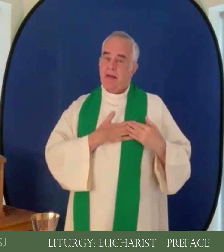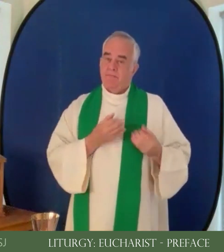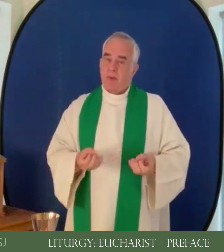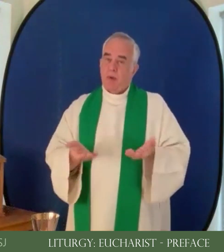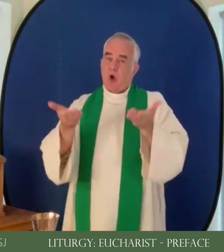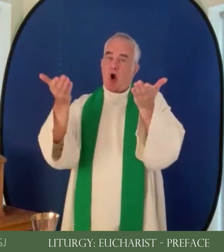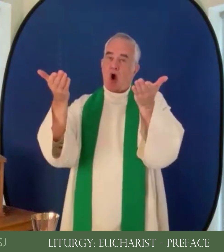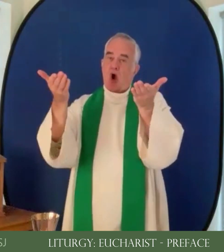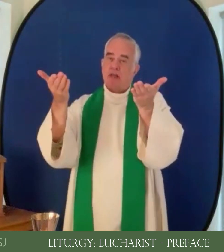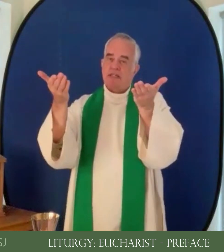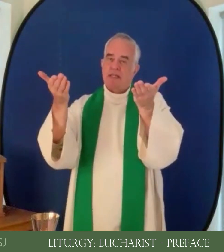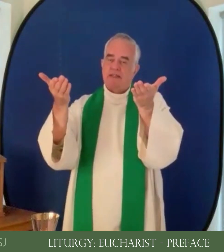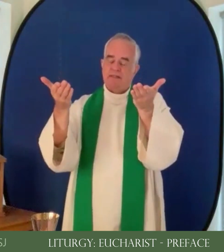Lift up your hearts.